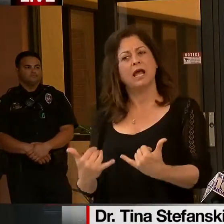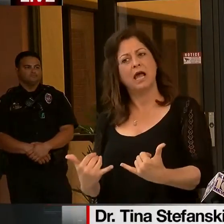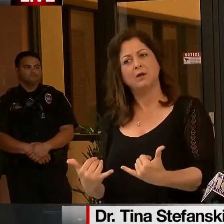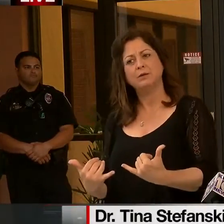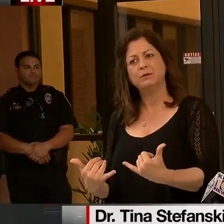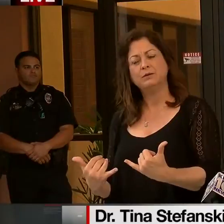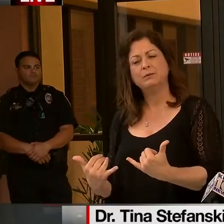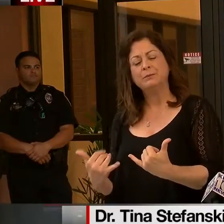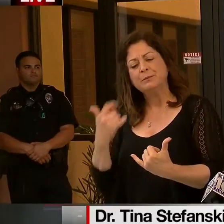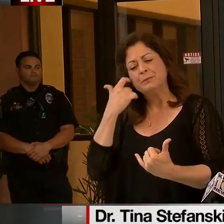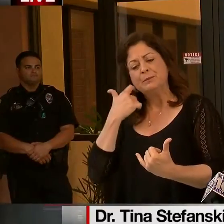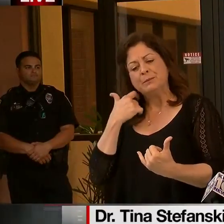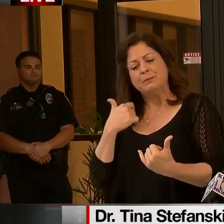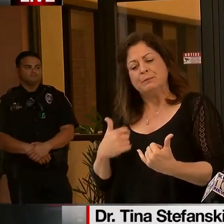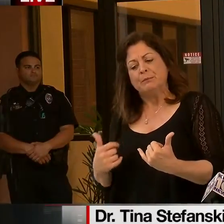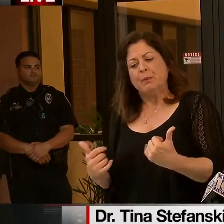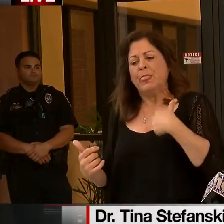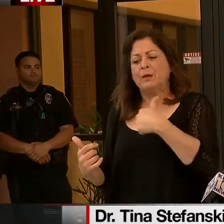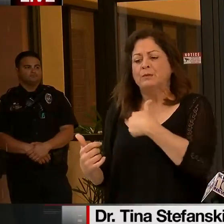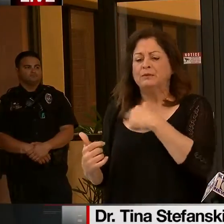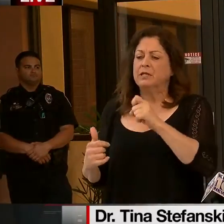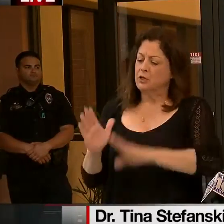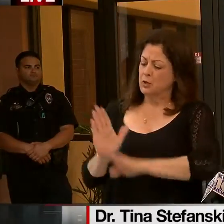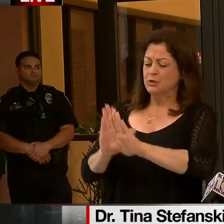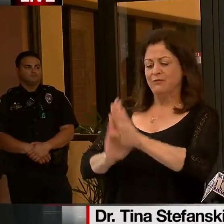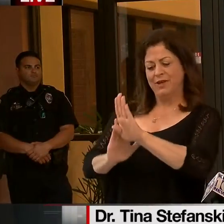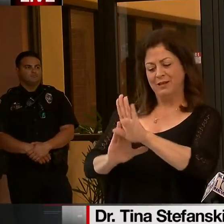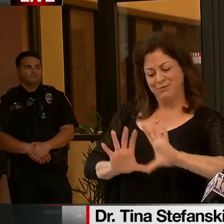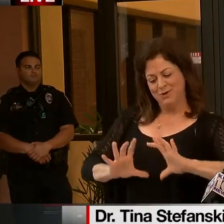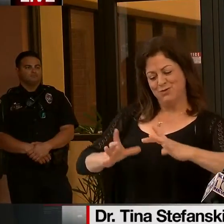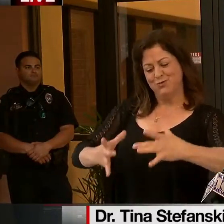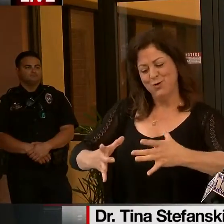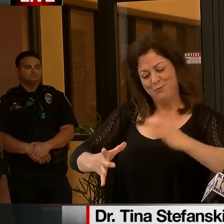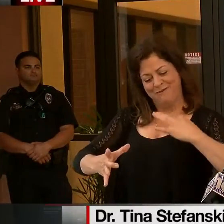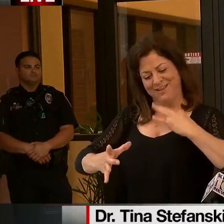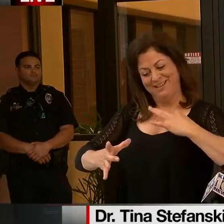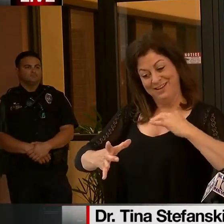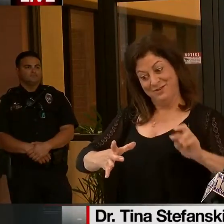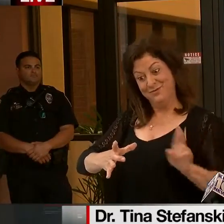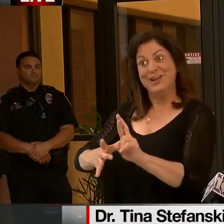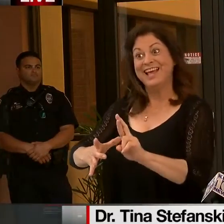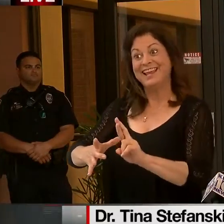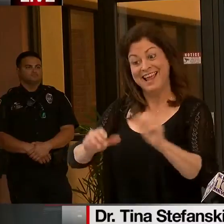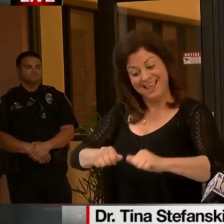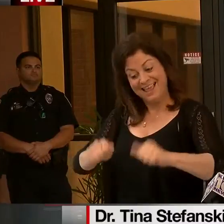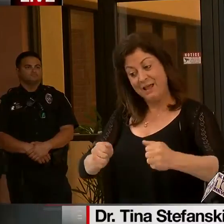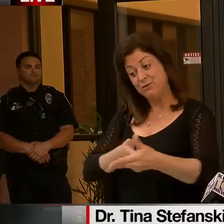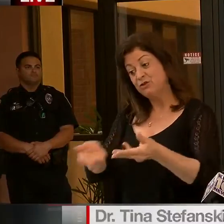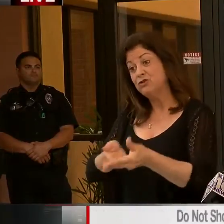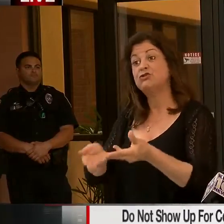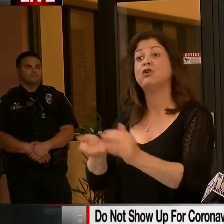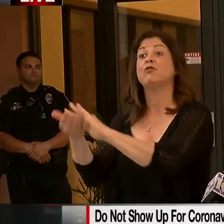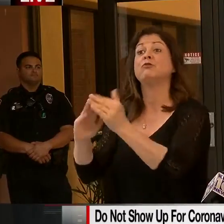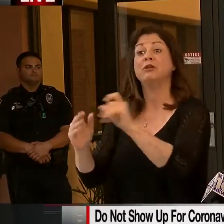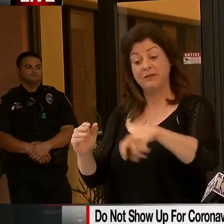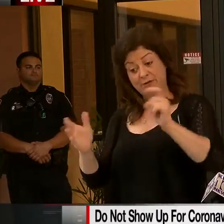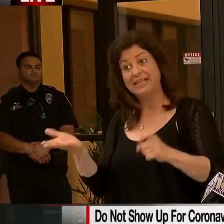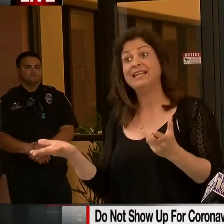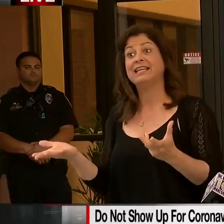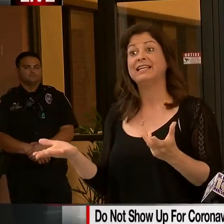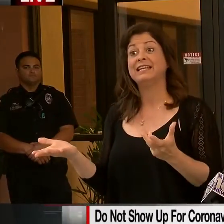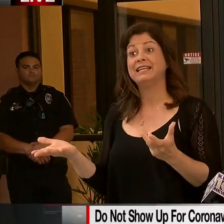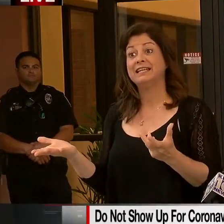is develop this cache of volunteers who are ready and able and willing to serve our community should the need be there. At this